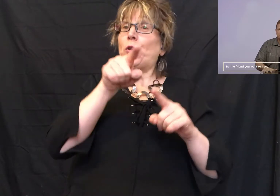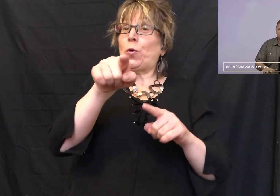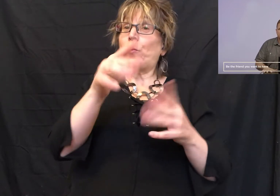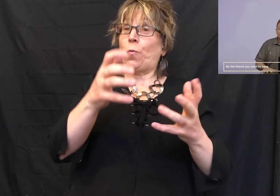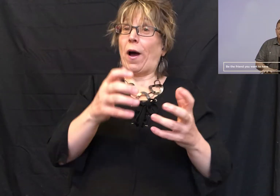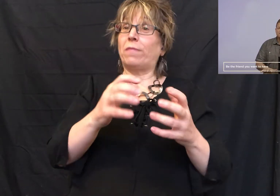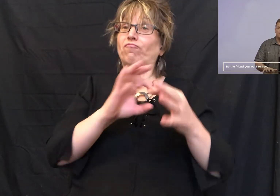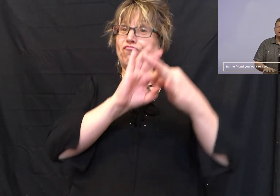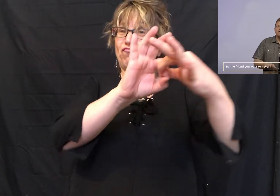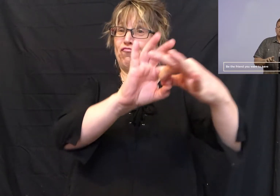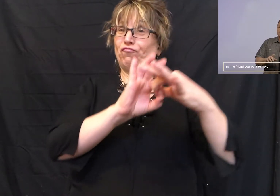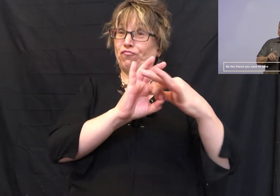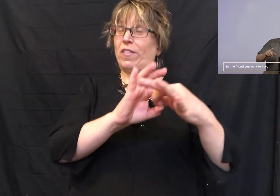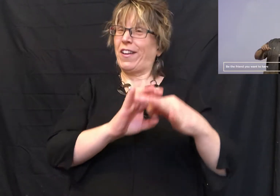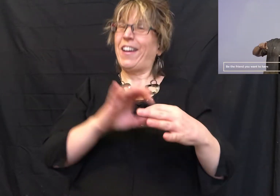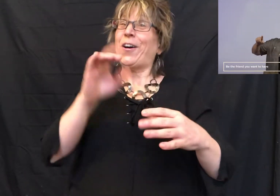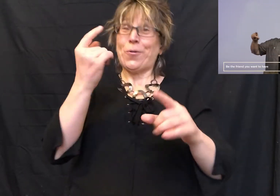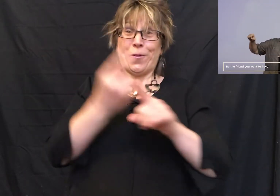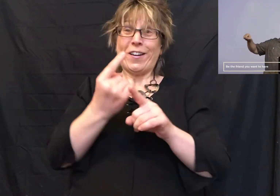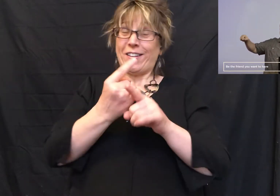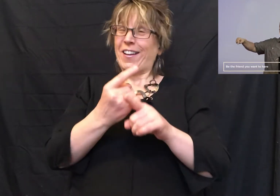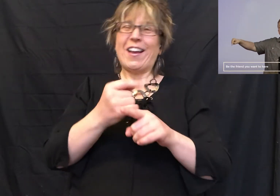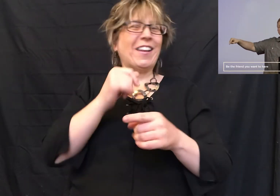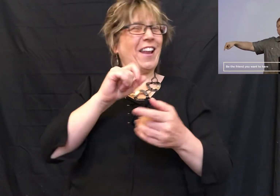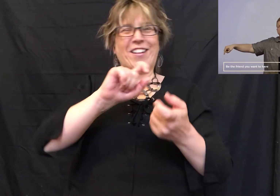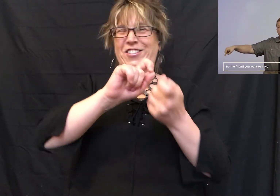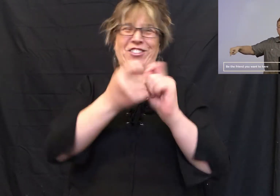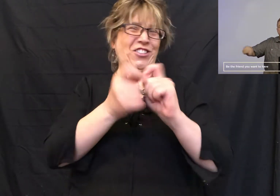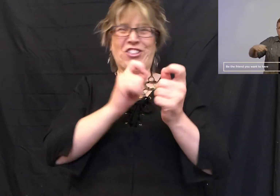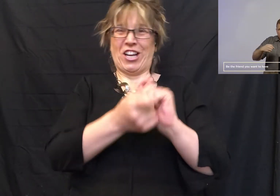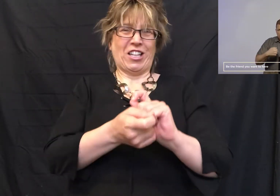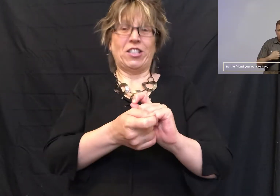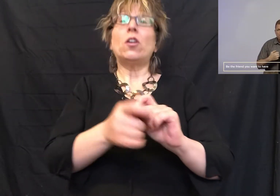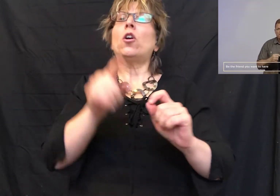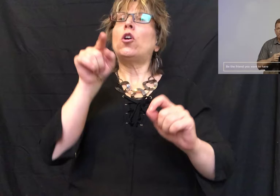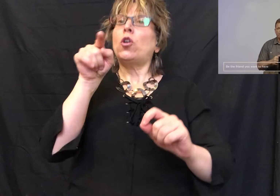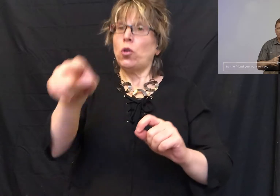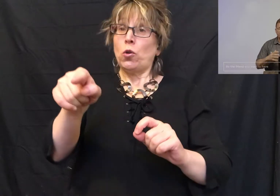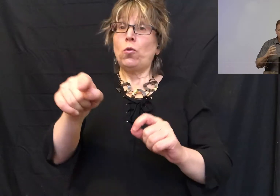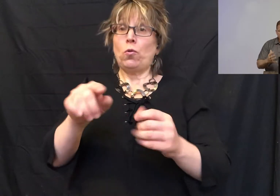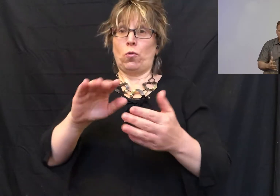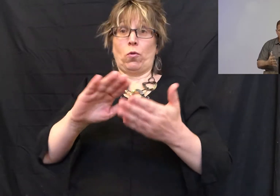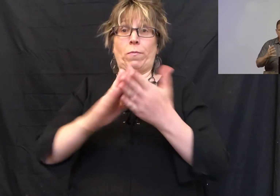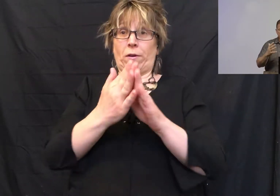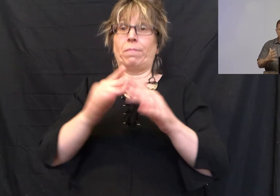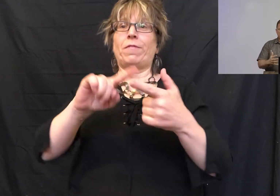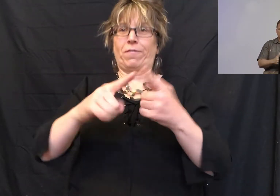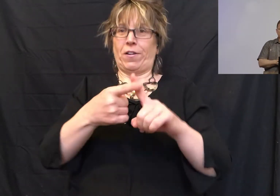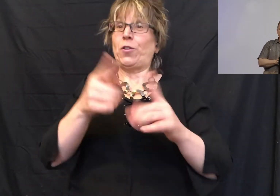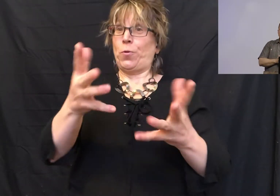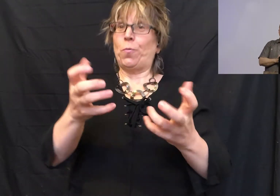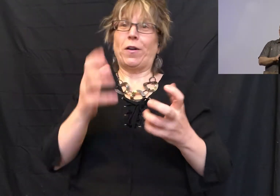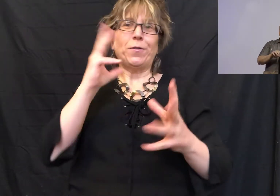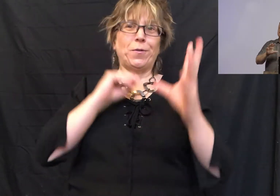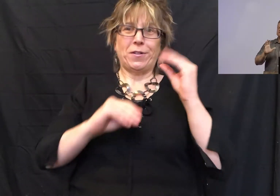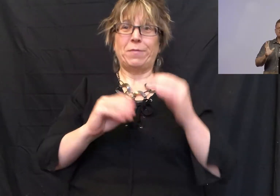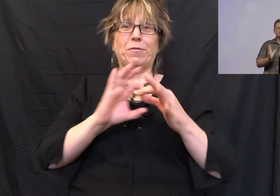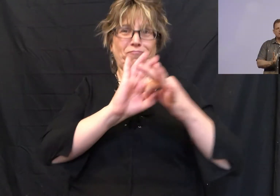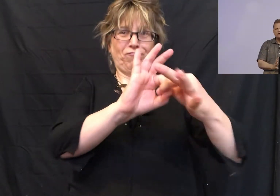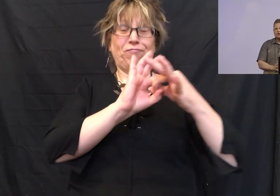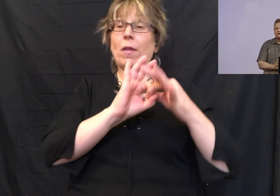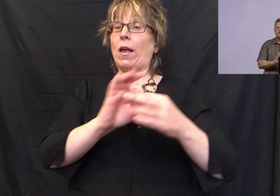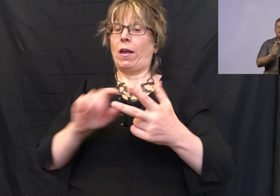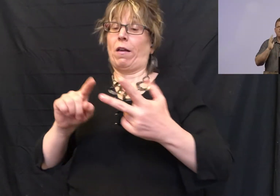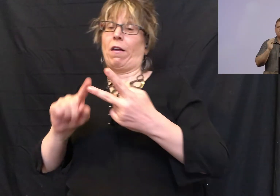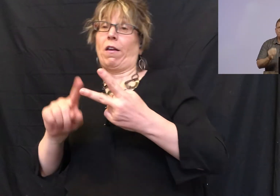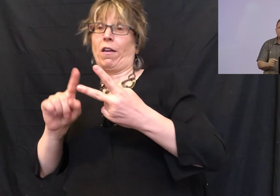have. Yeah, that's right. Stop trying to make everybody else be who you want them to be. You be the friend that you want to have. And secondly, this is